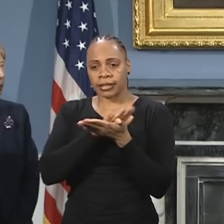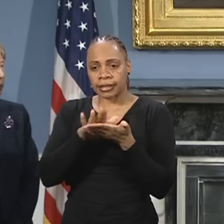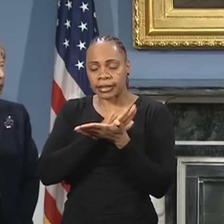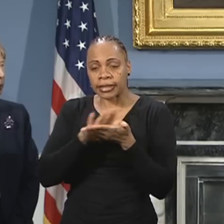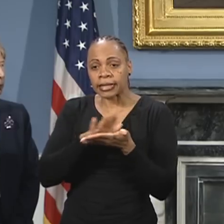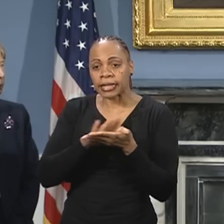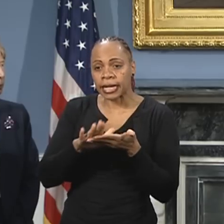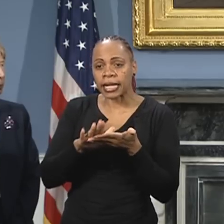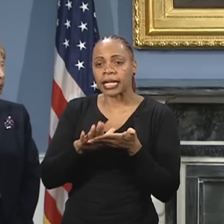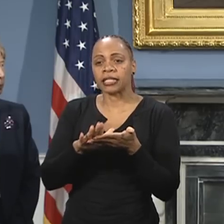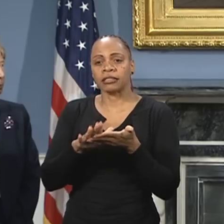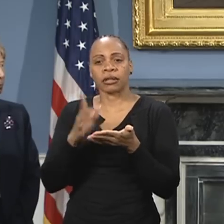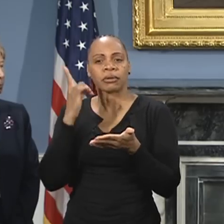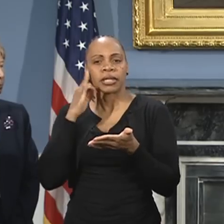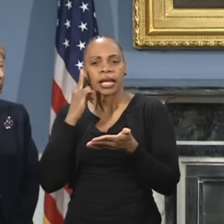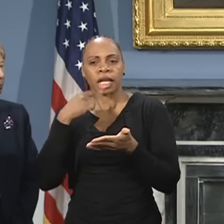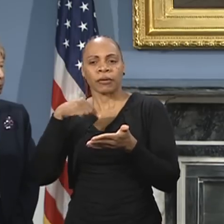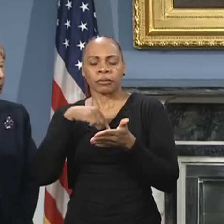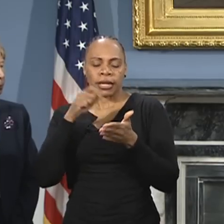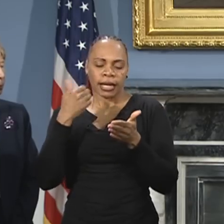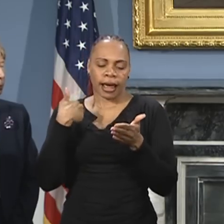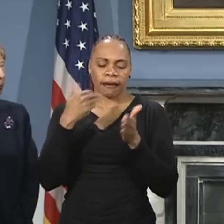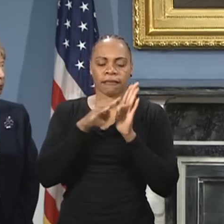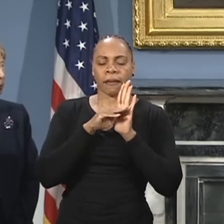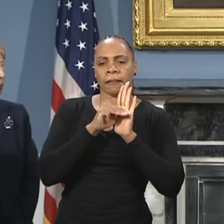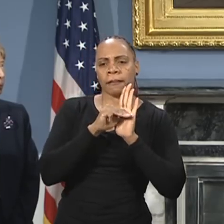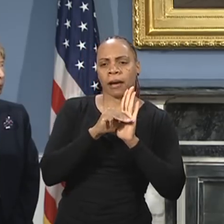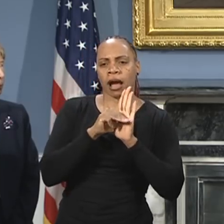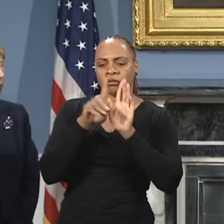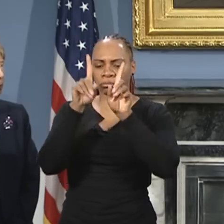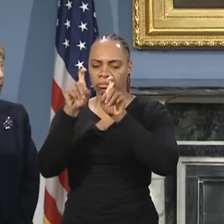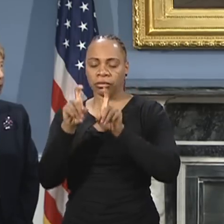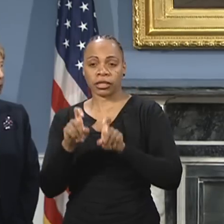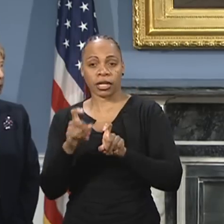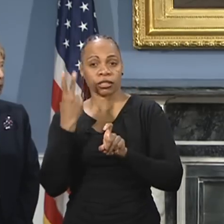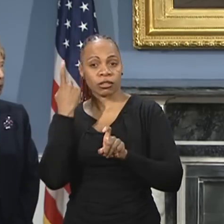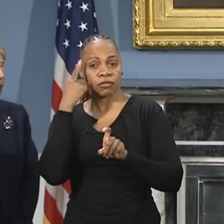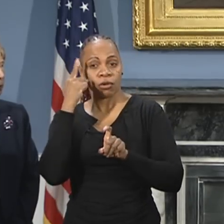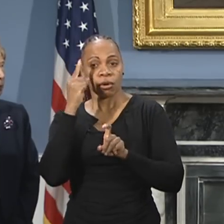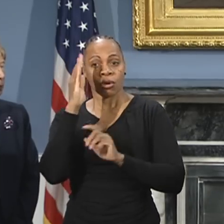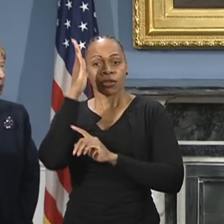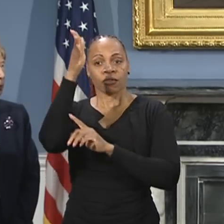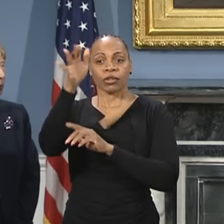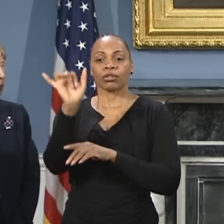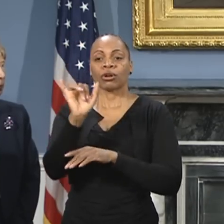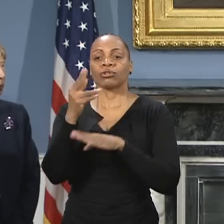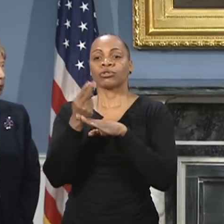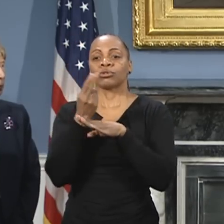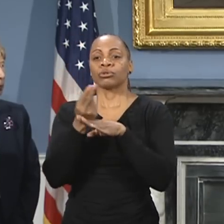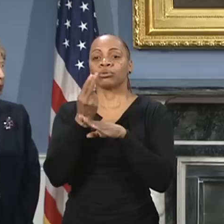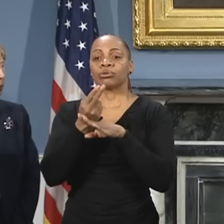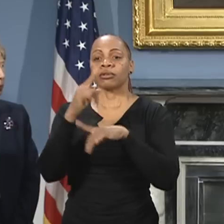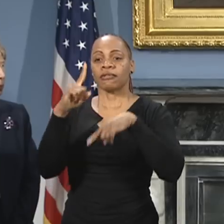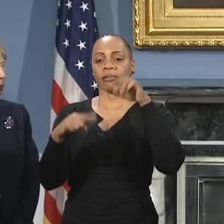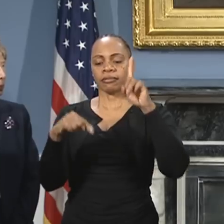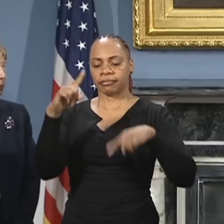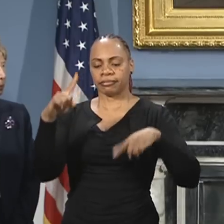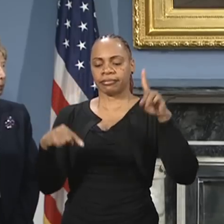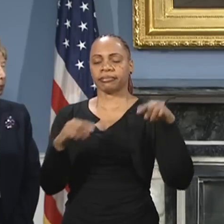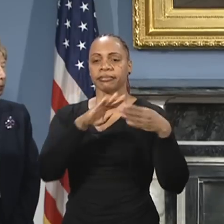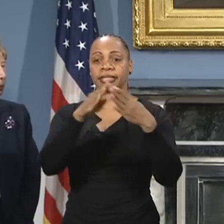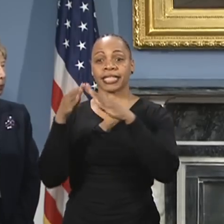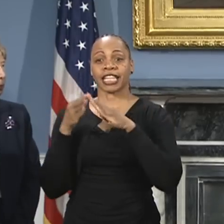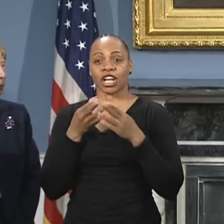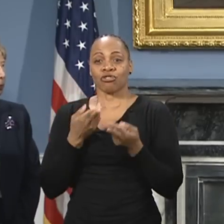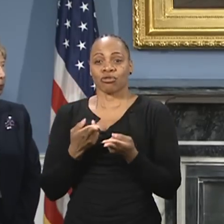be modeled out and tested in the near future. And we are utilizing a variety of city